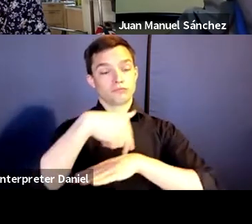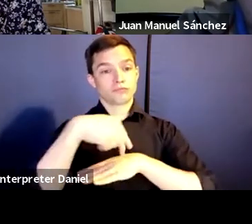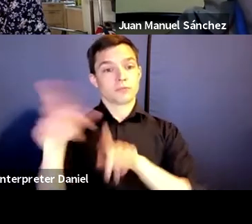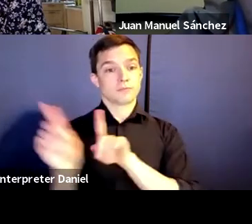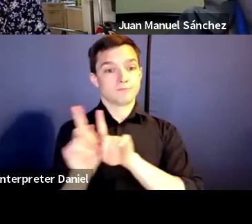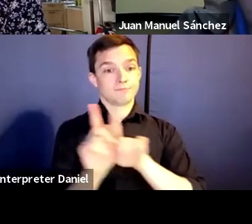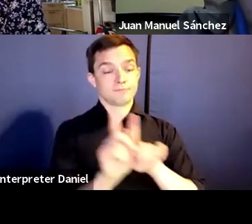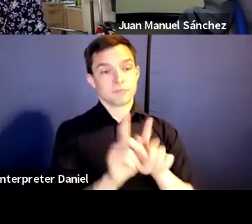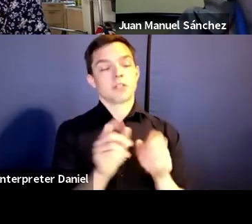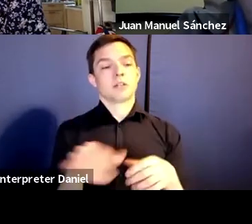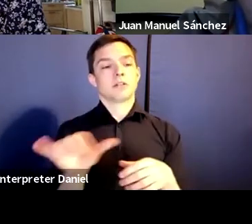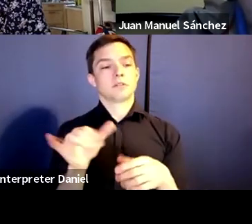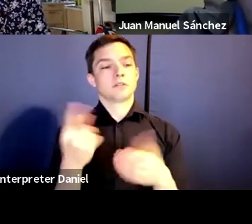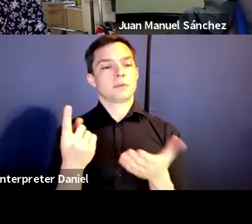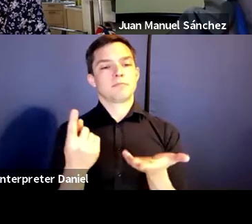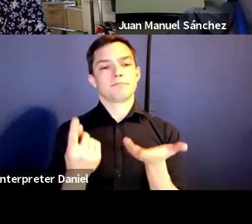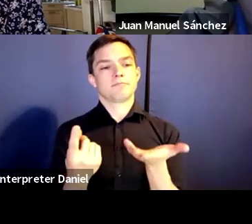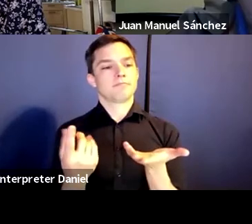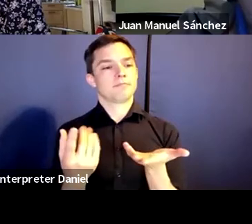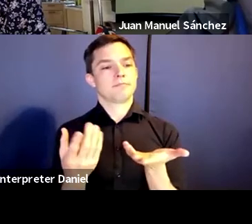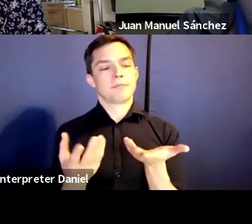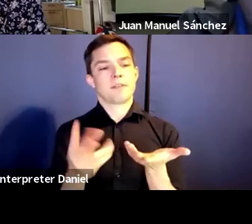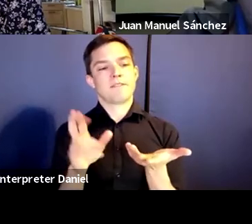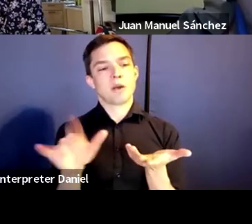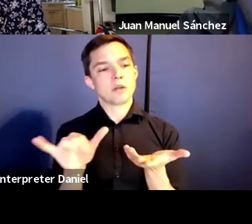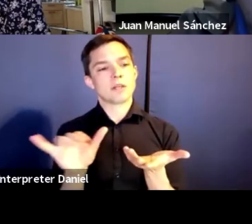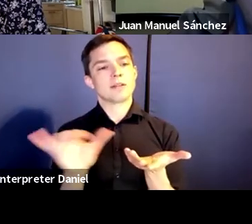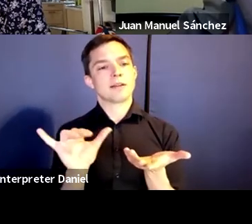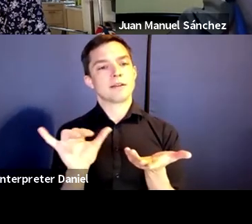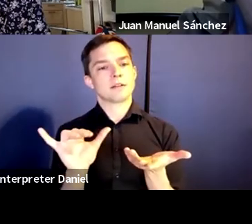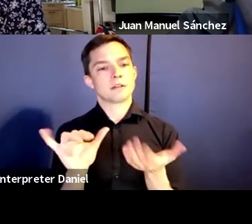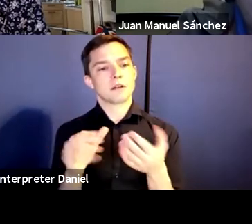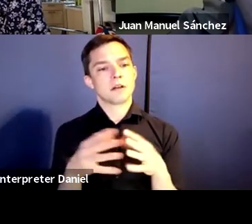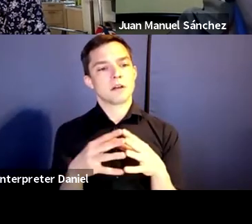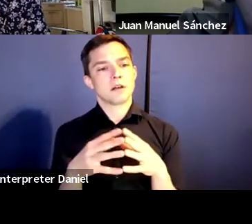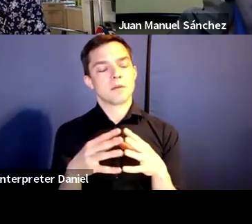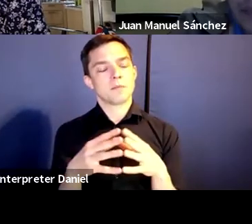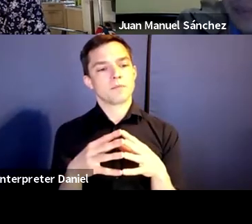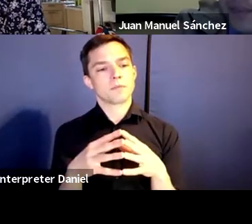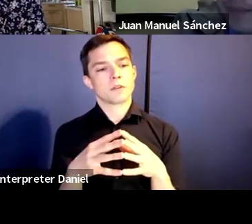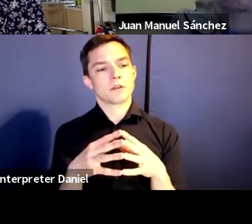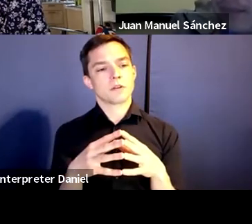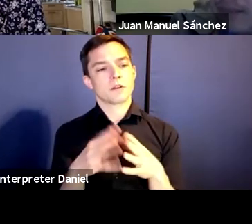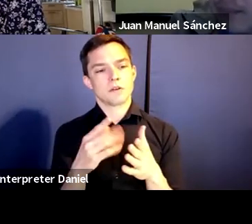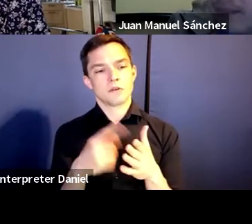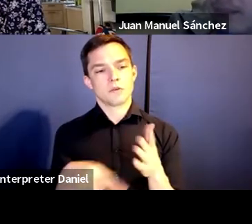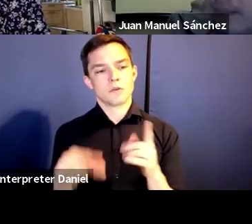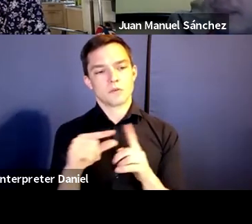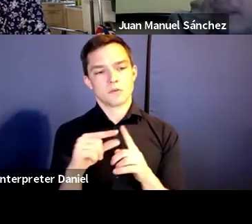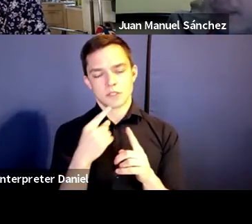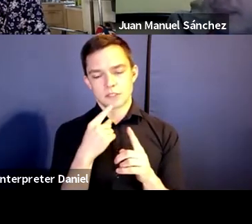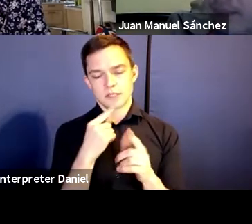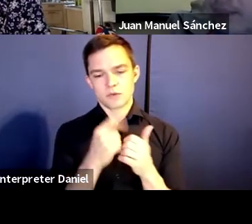a very light or very what should I say,